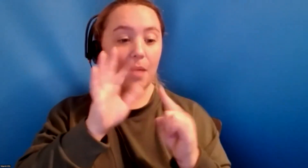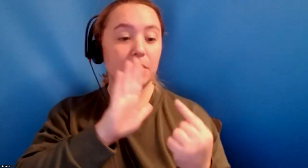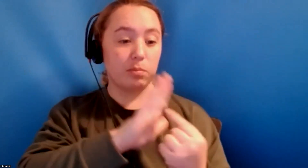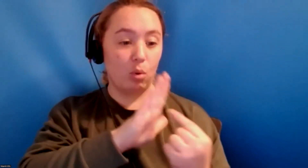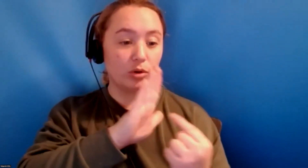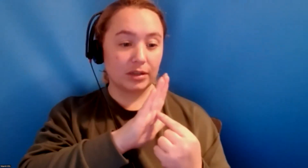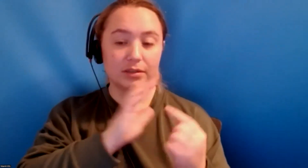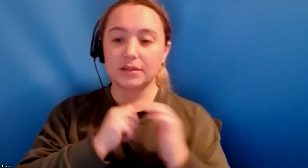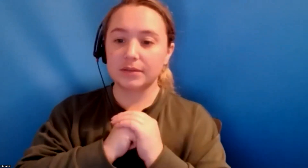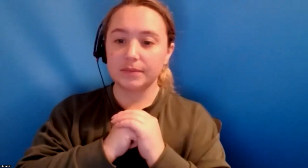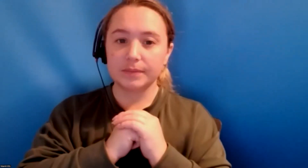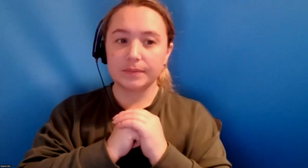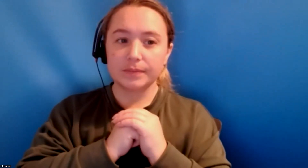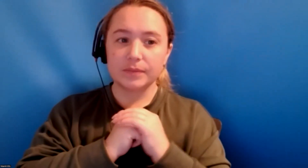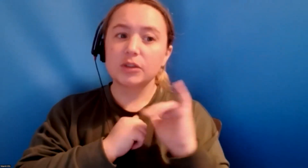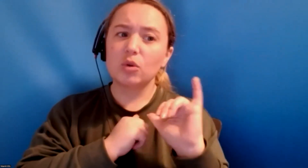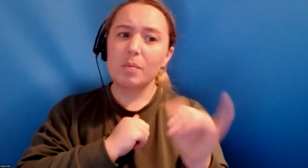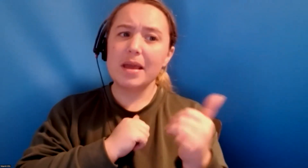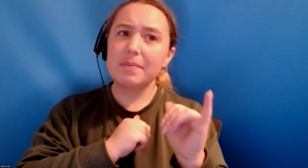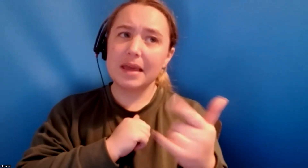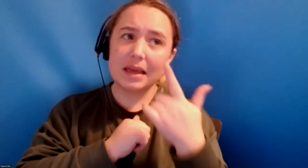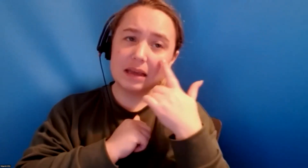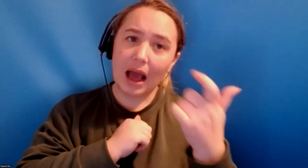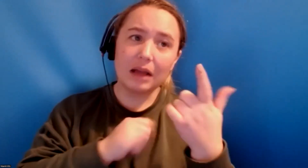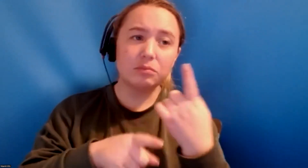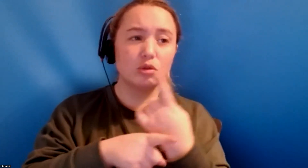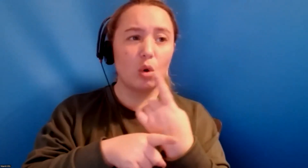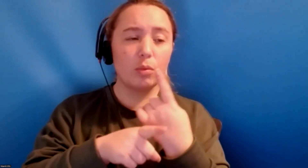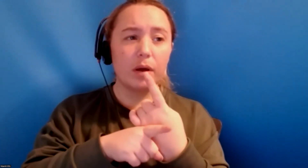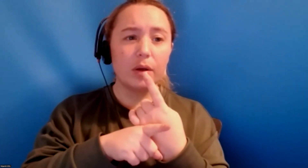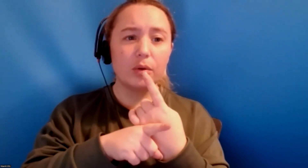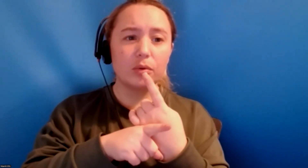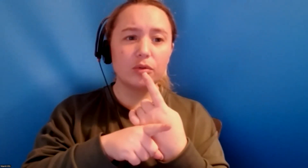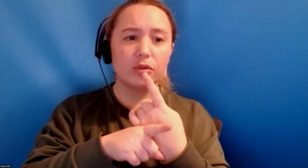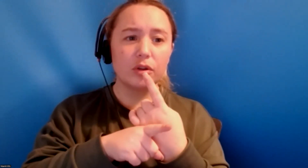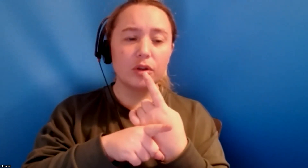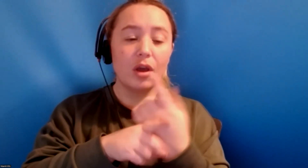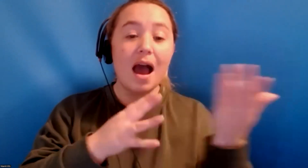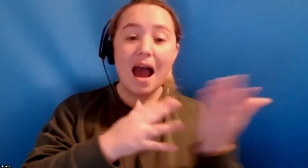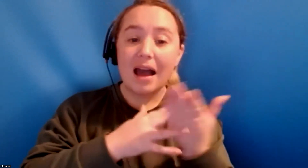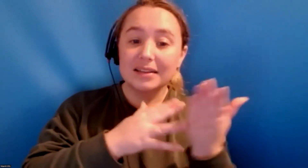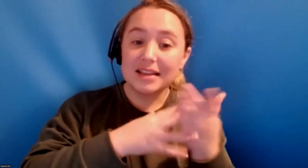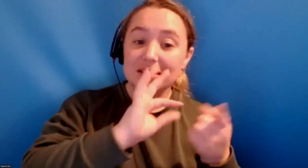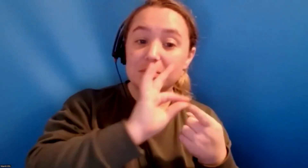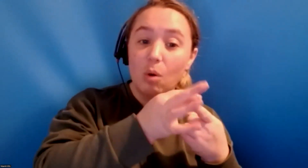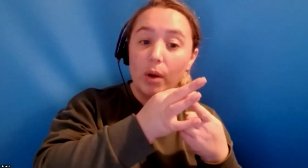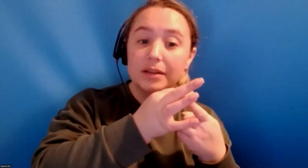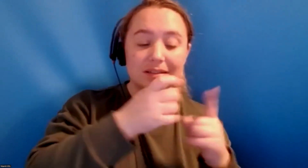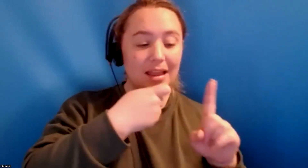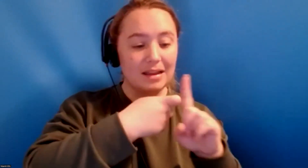maybe also indicate things like whether there was drop curbs or your access onto or egress